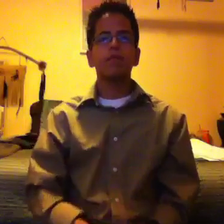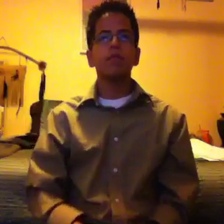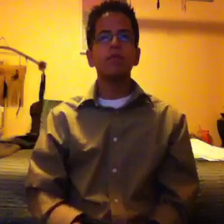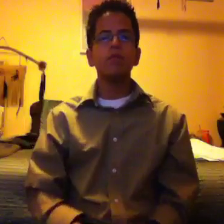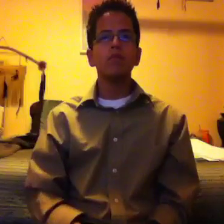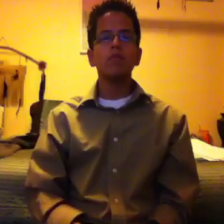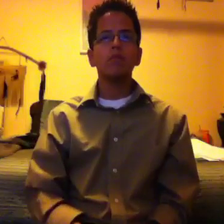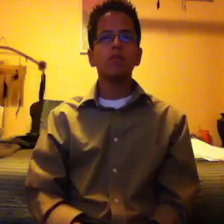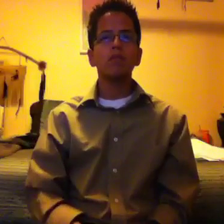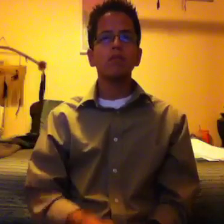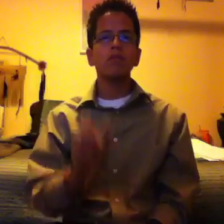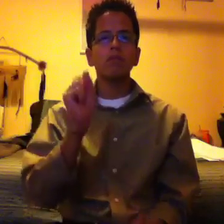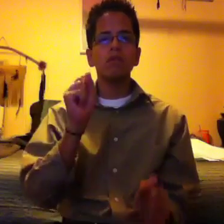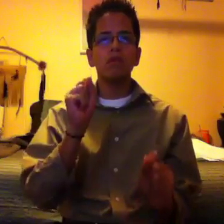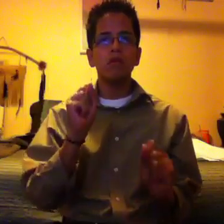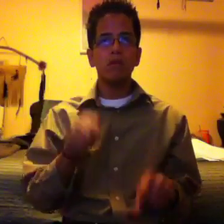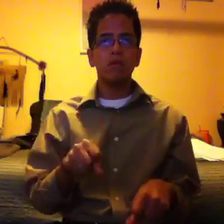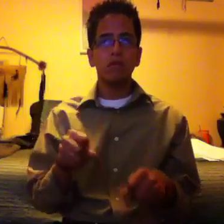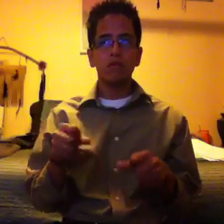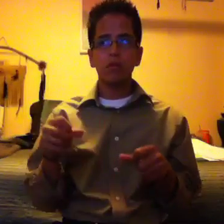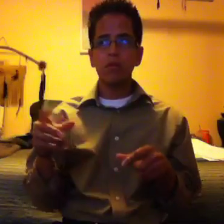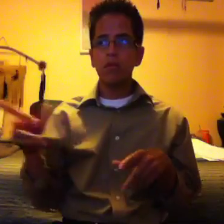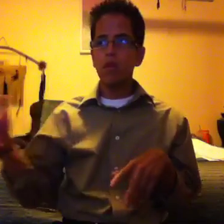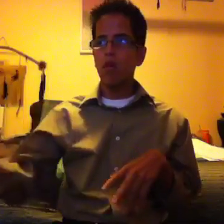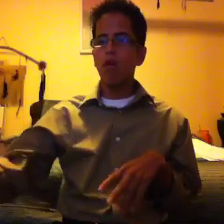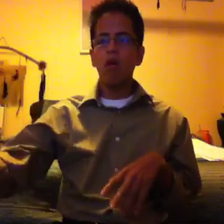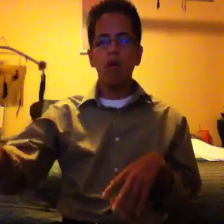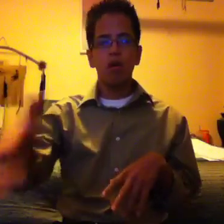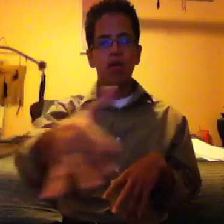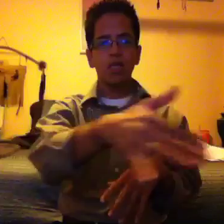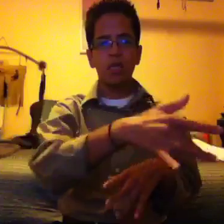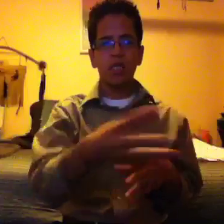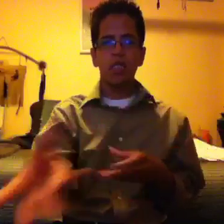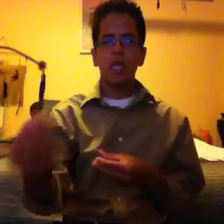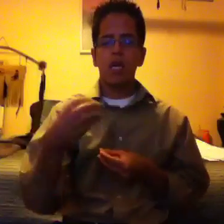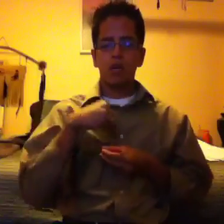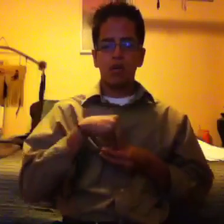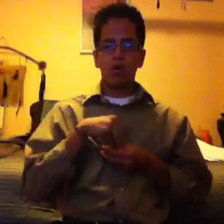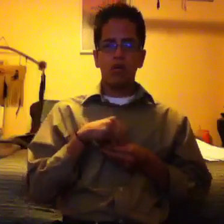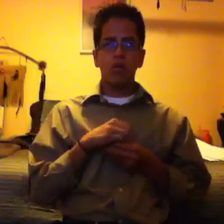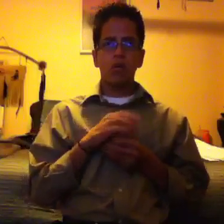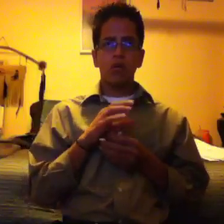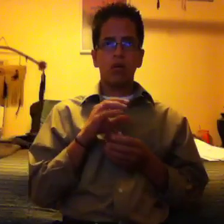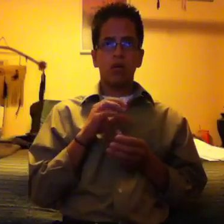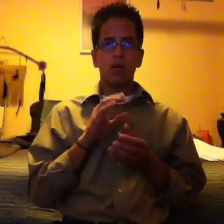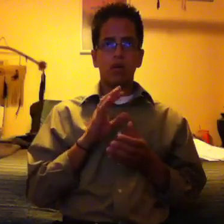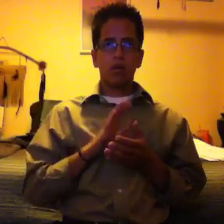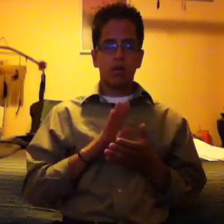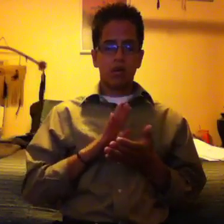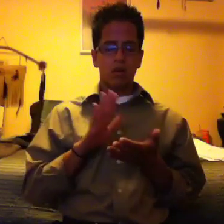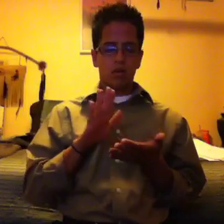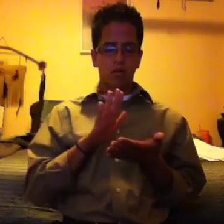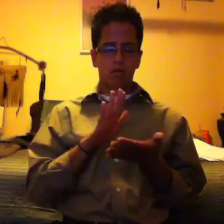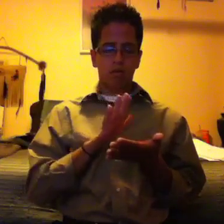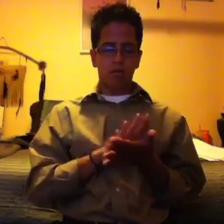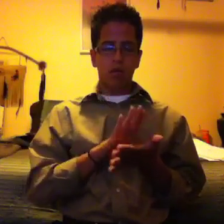one cohesive piece at the end. So it's sort of like writing a little literature review, if you will. Certainly